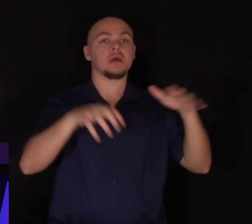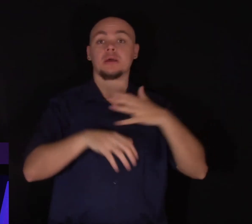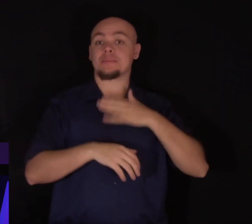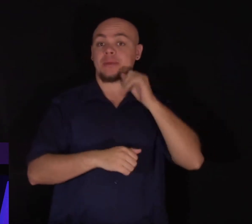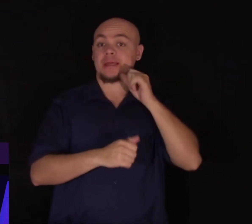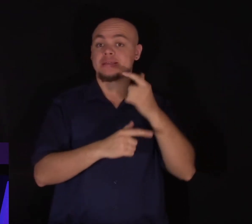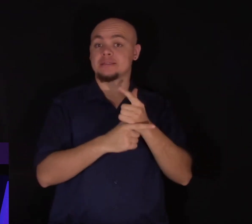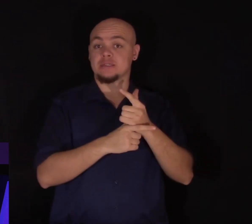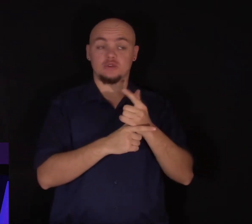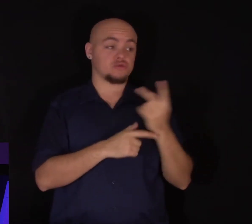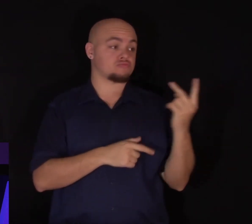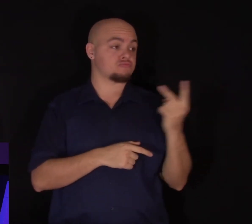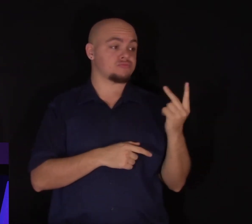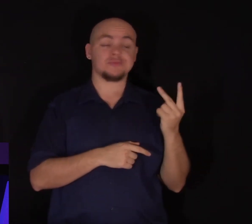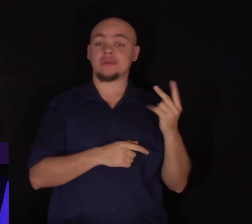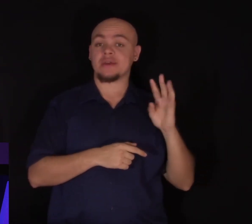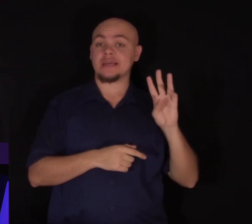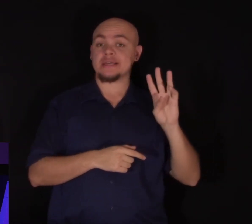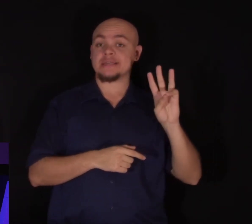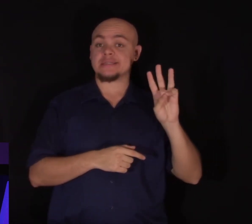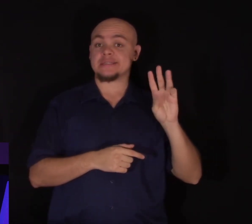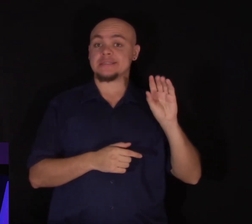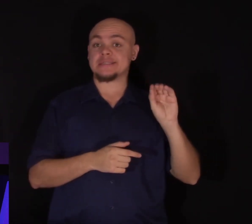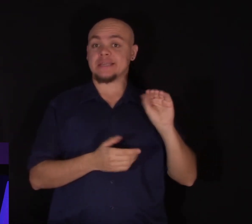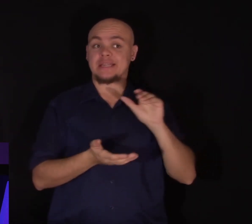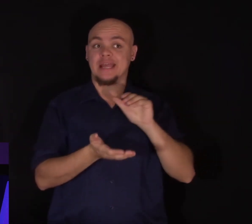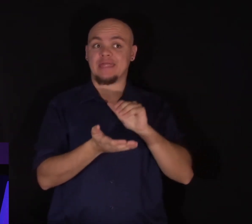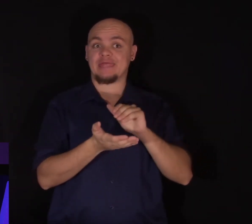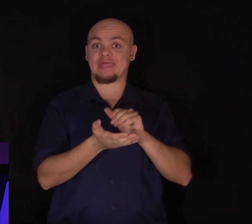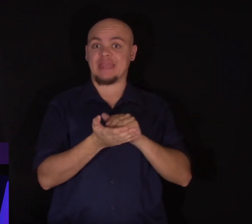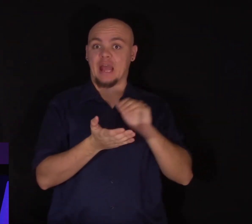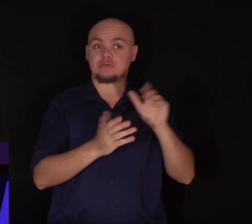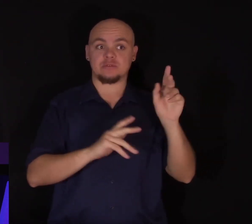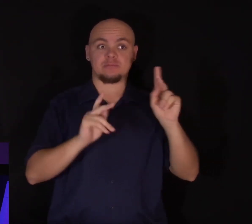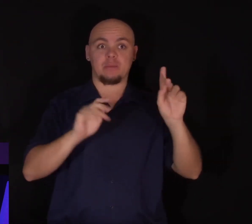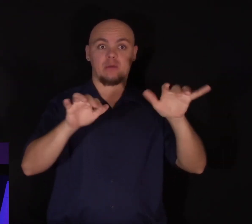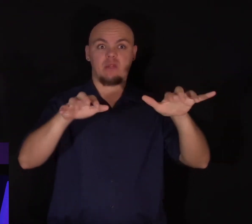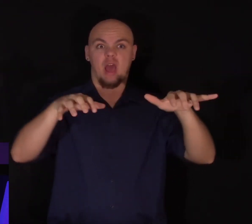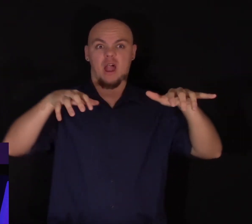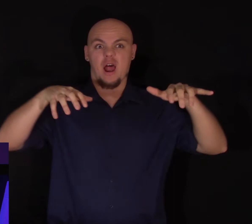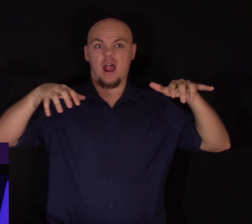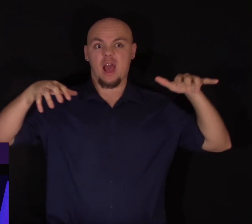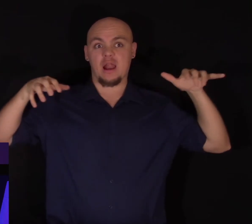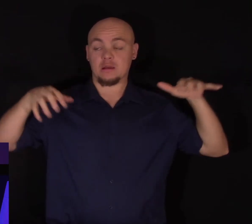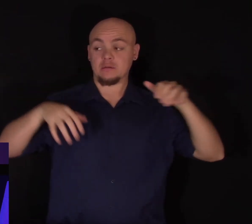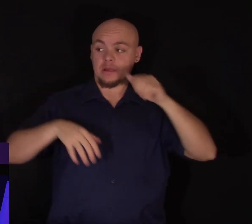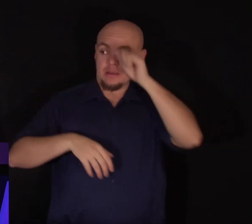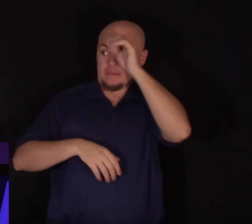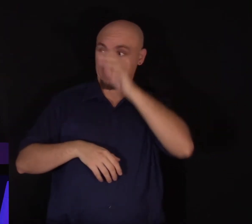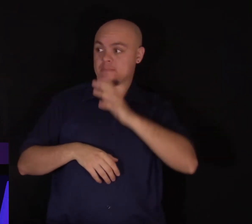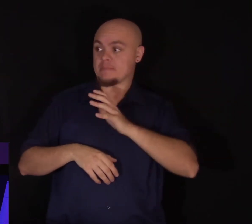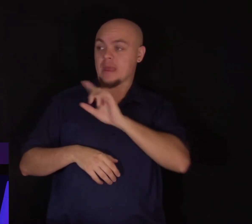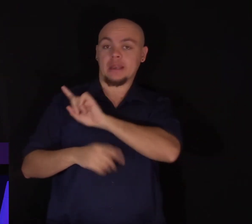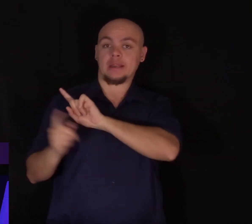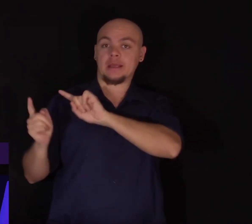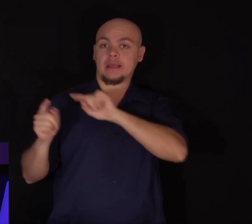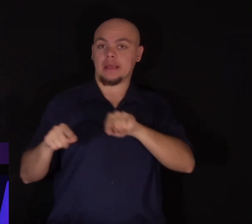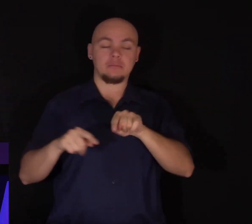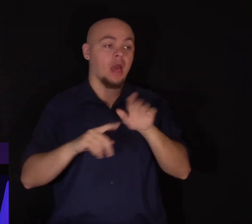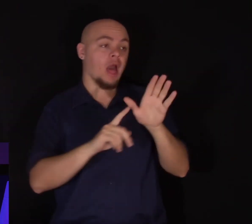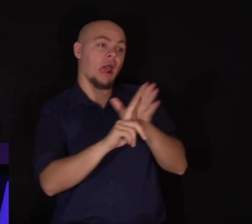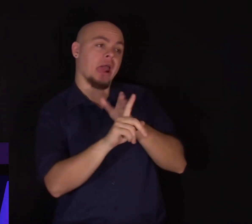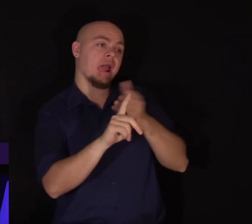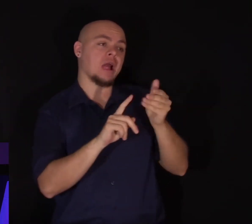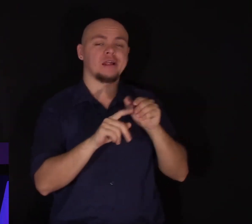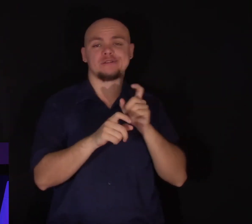of 60,000 people waiting for the Killers to take the stage when a group of guys started hitting on us. One of the guys was making loads of